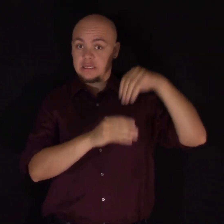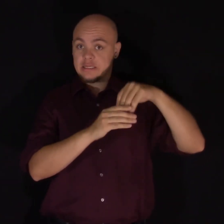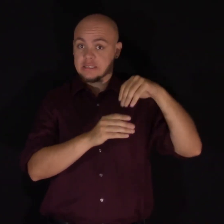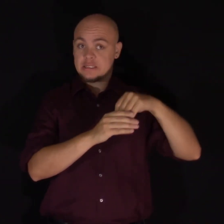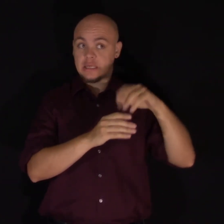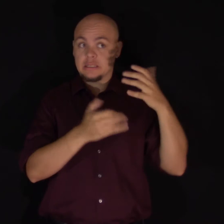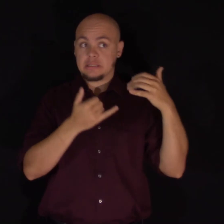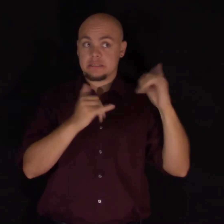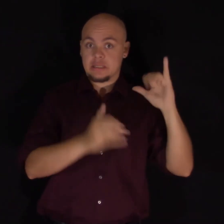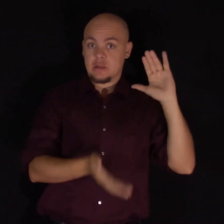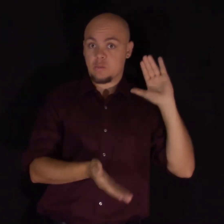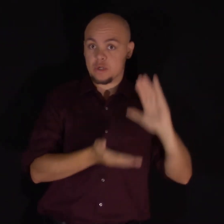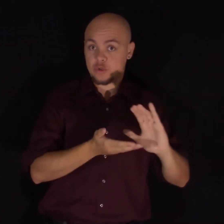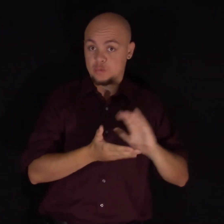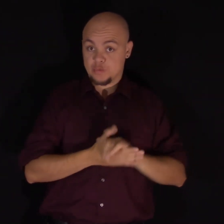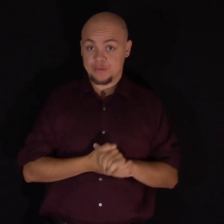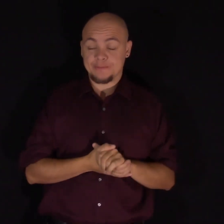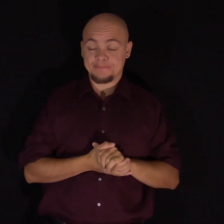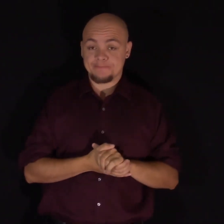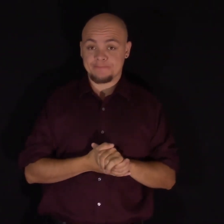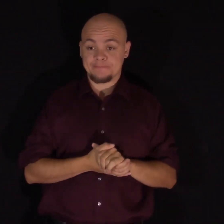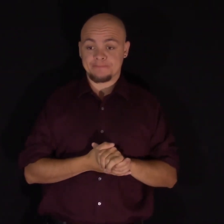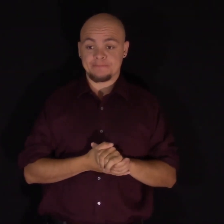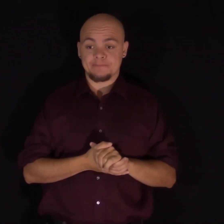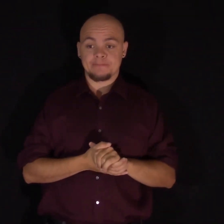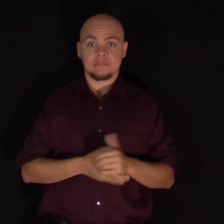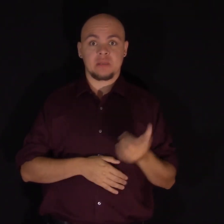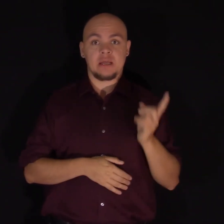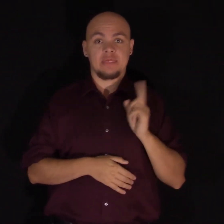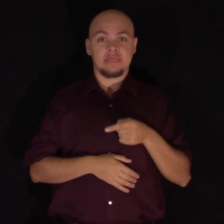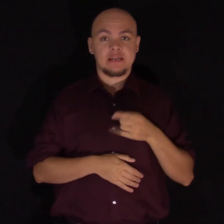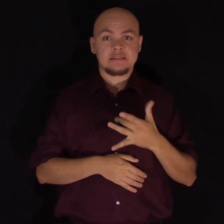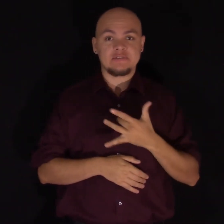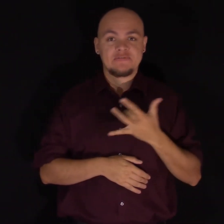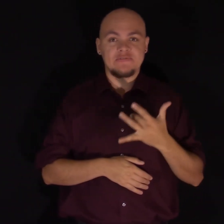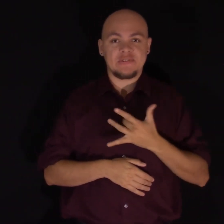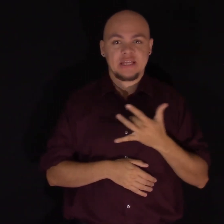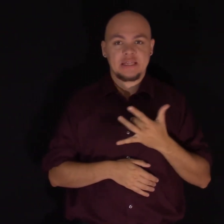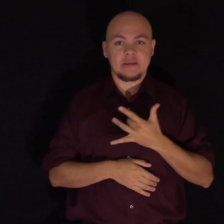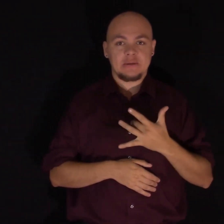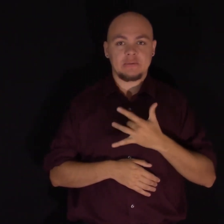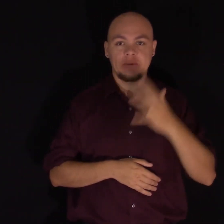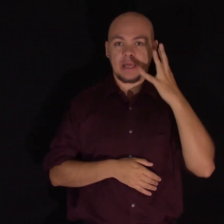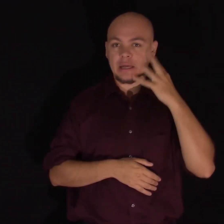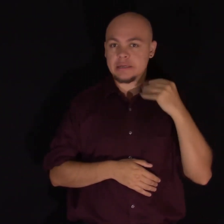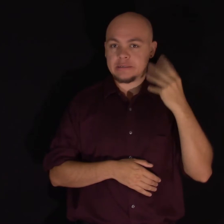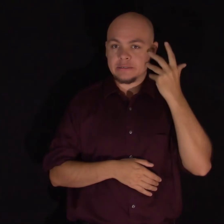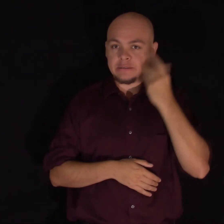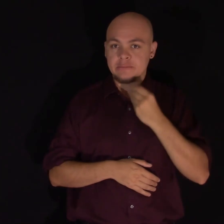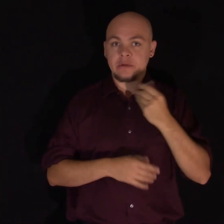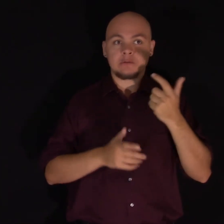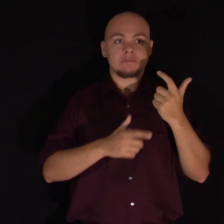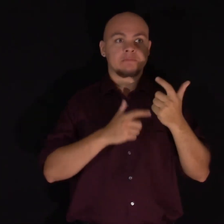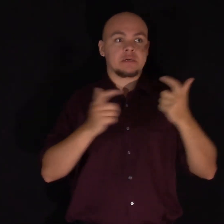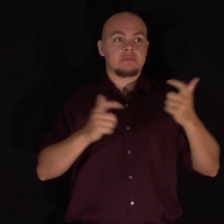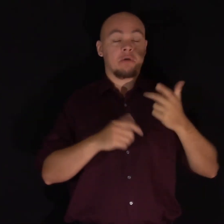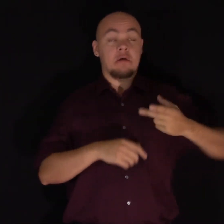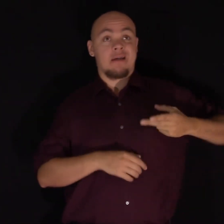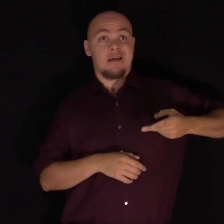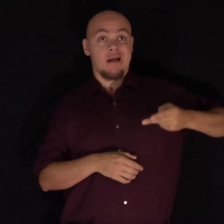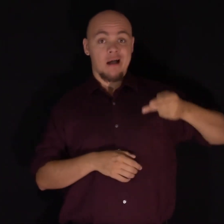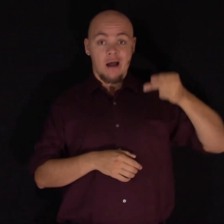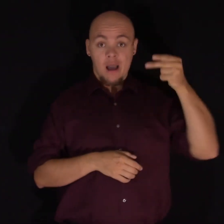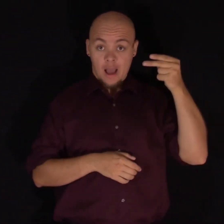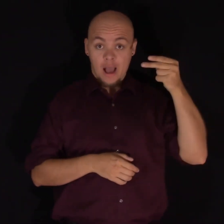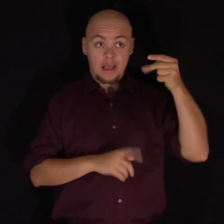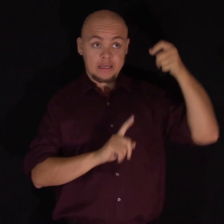still? And so, this feeling that we experience when we go from being in a state of high